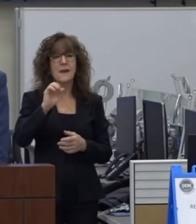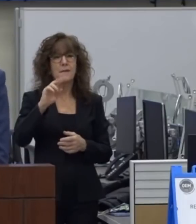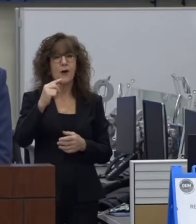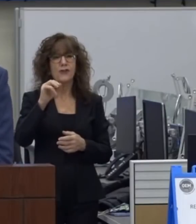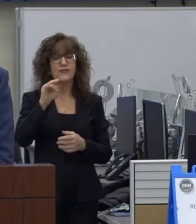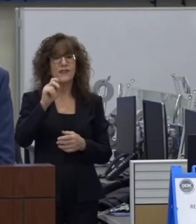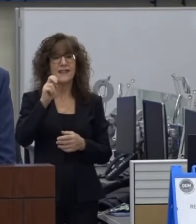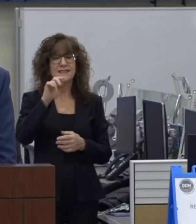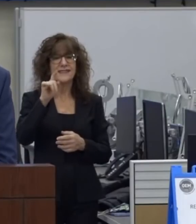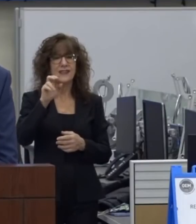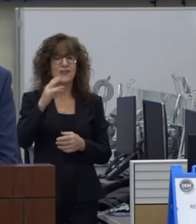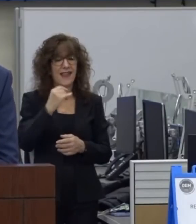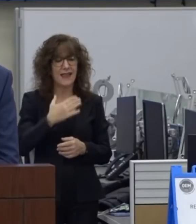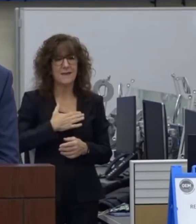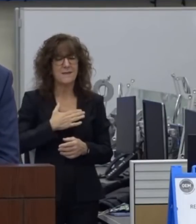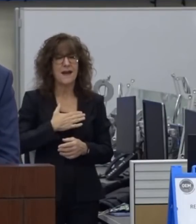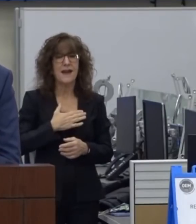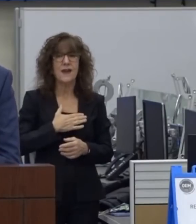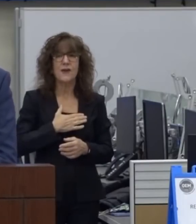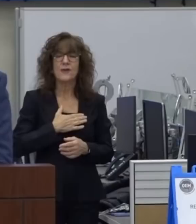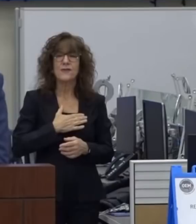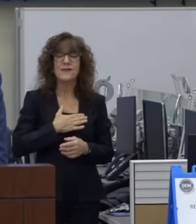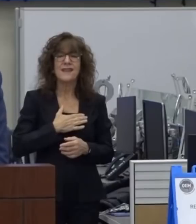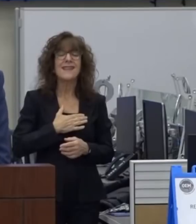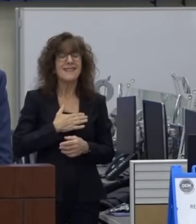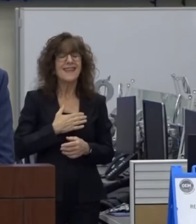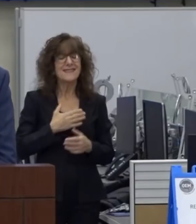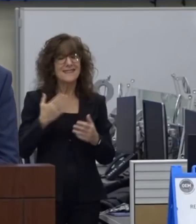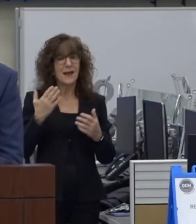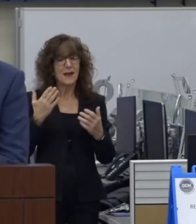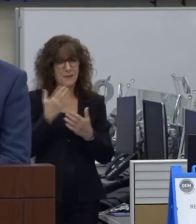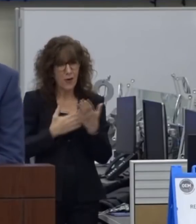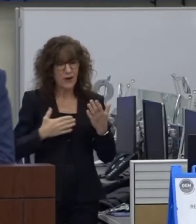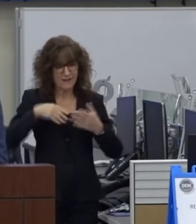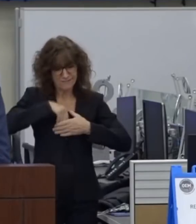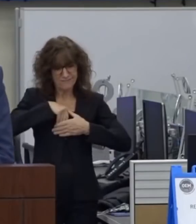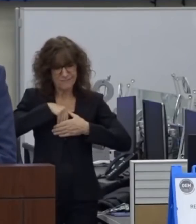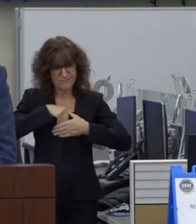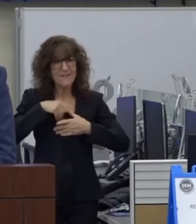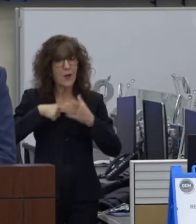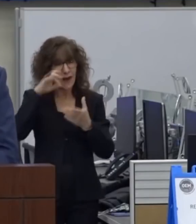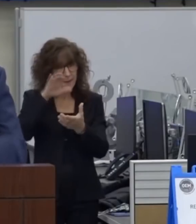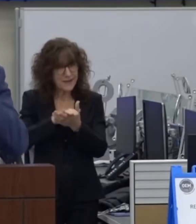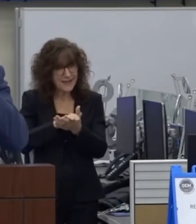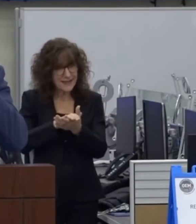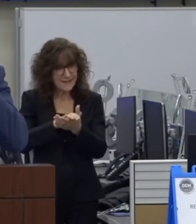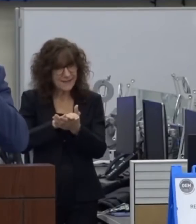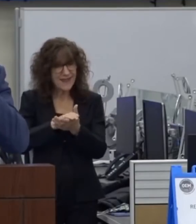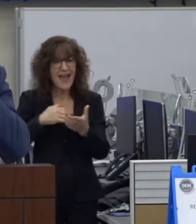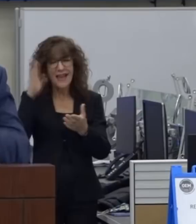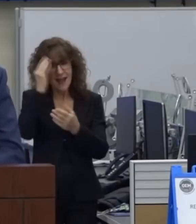marginalization, and my own, are part of who I am and what I believe. And I can tell you,